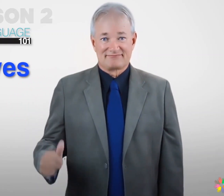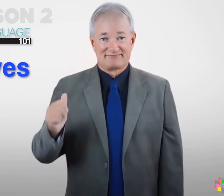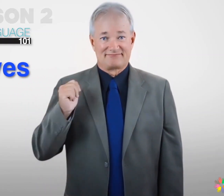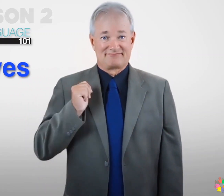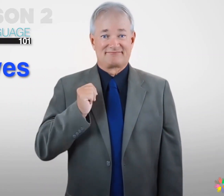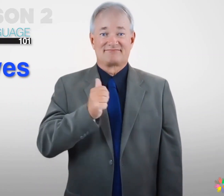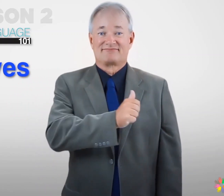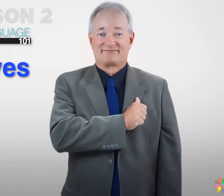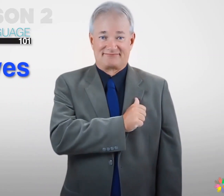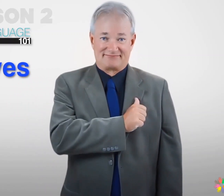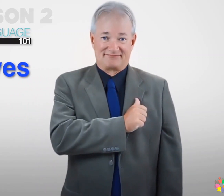ourselves,